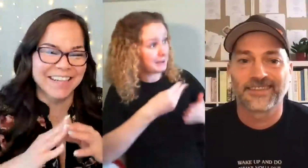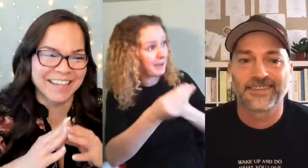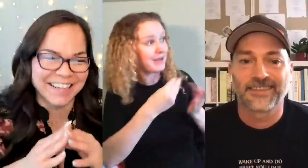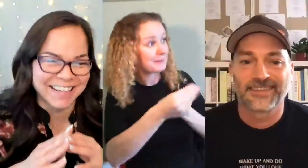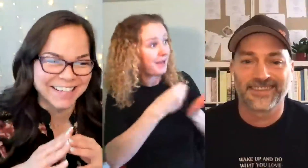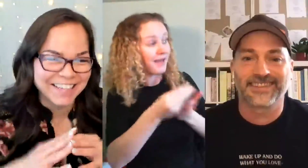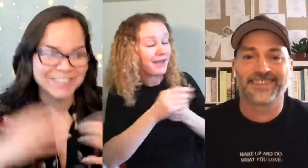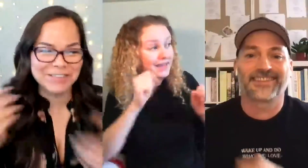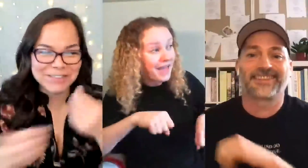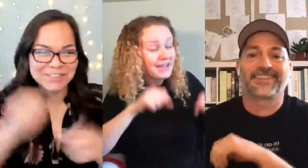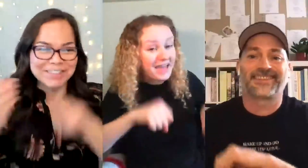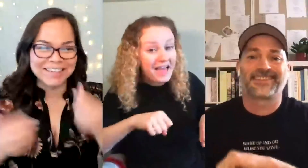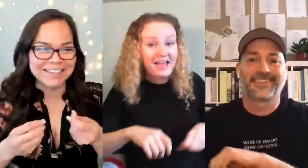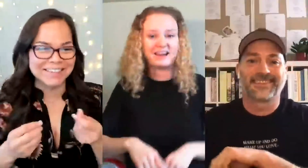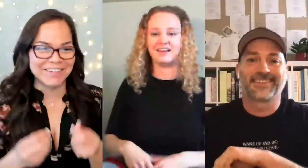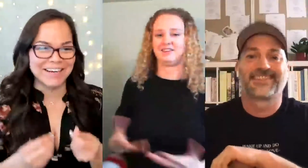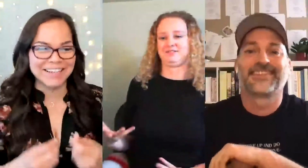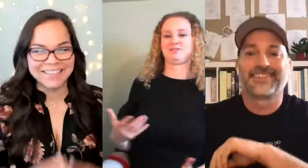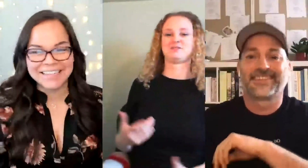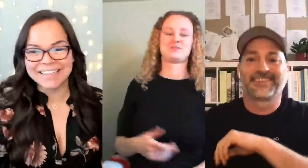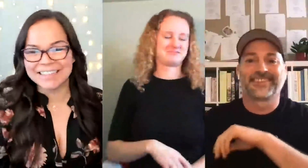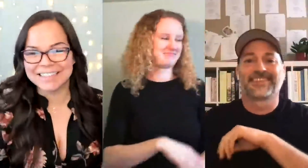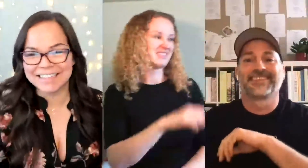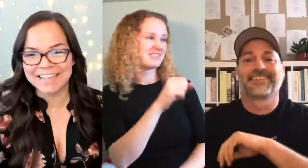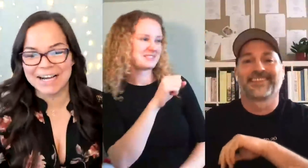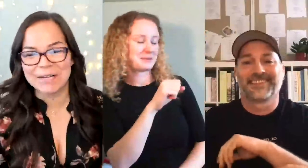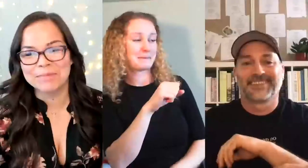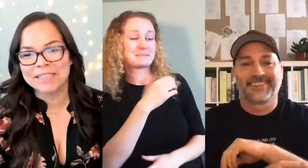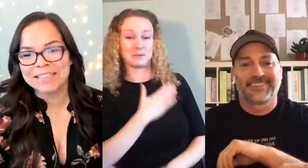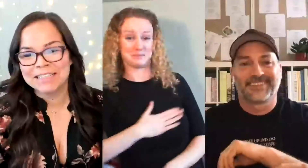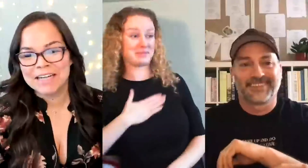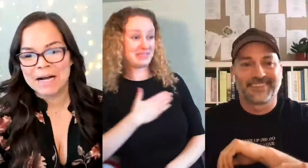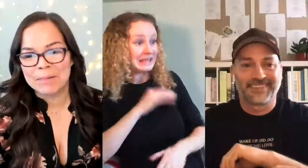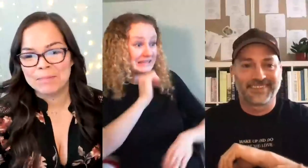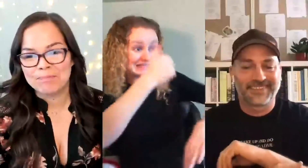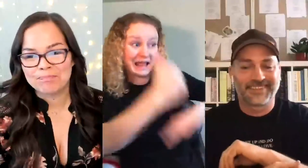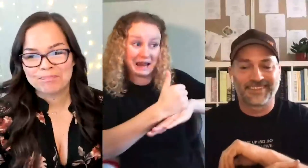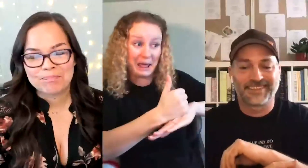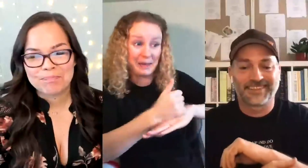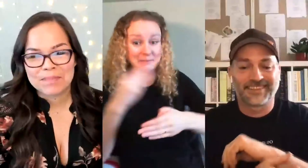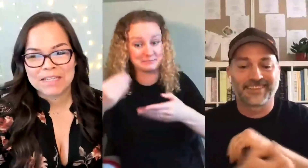know. Use your skills, right? Let's set that up.